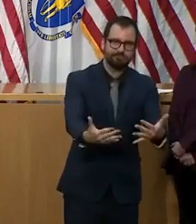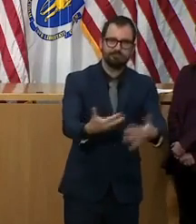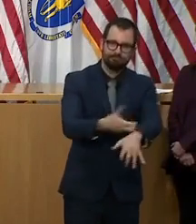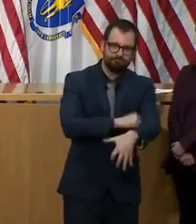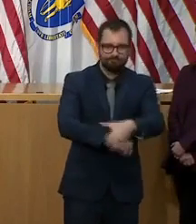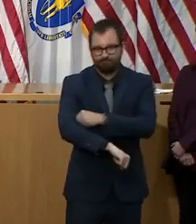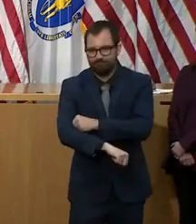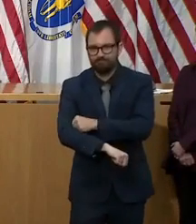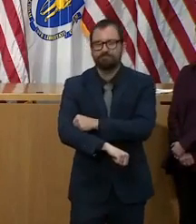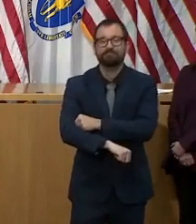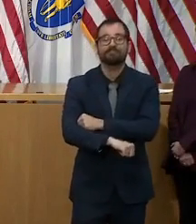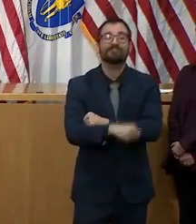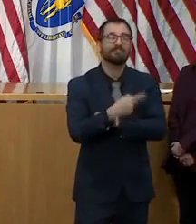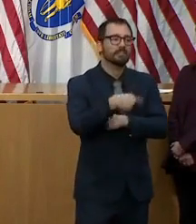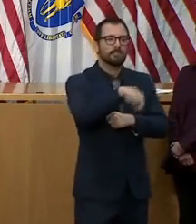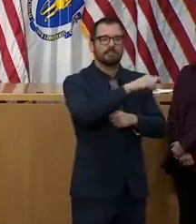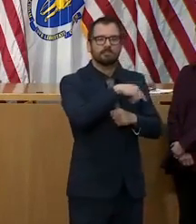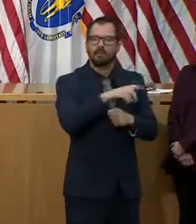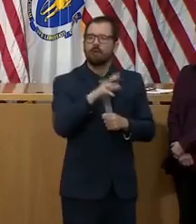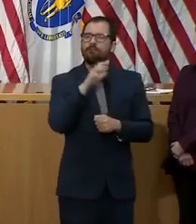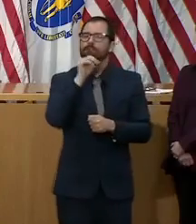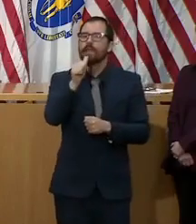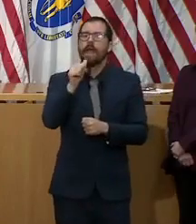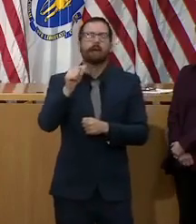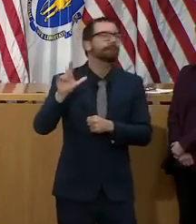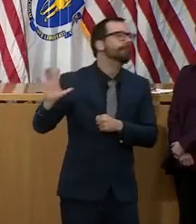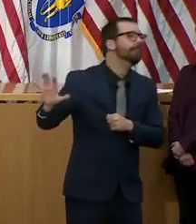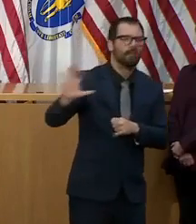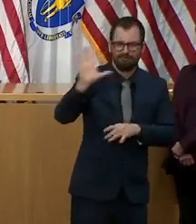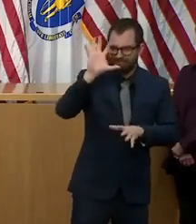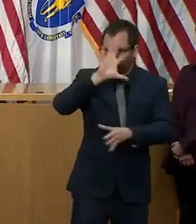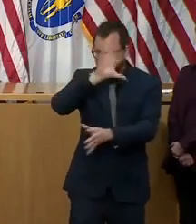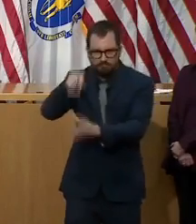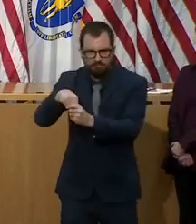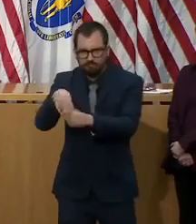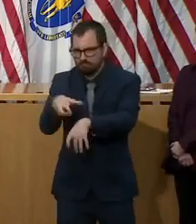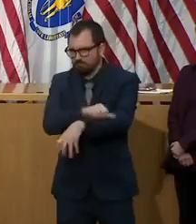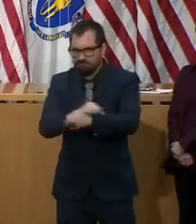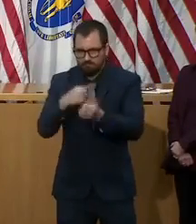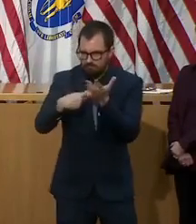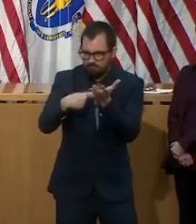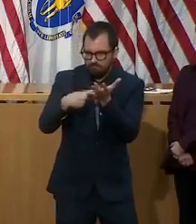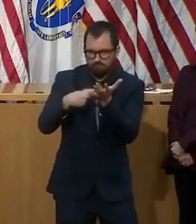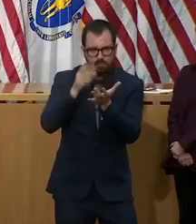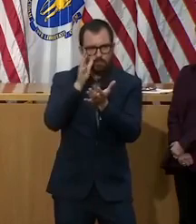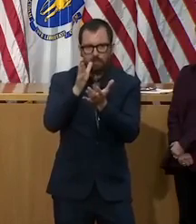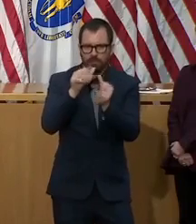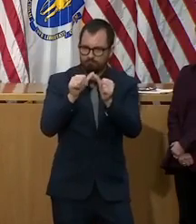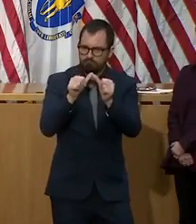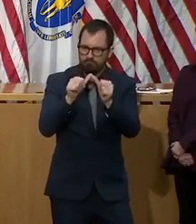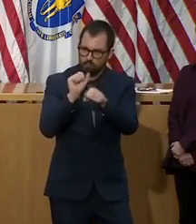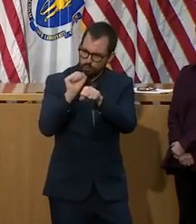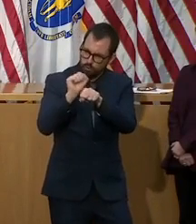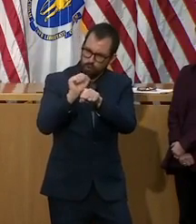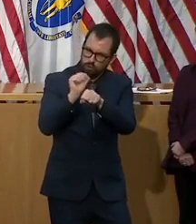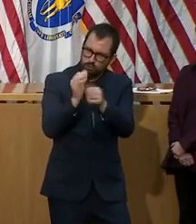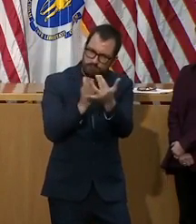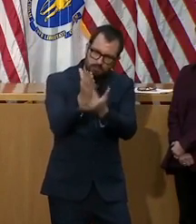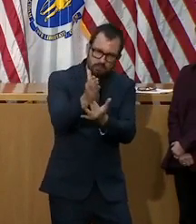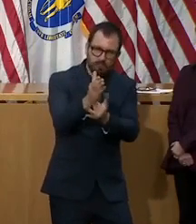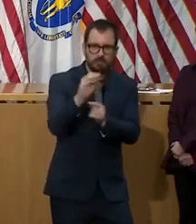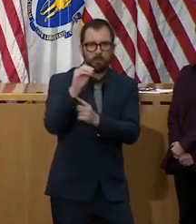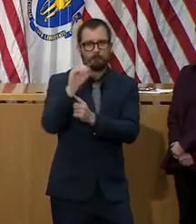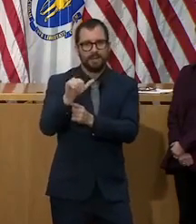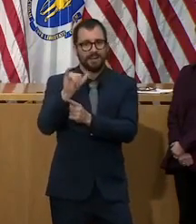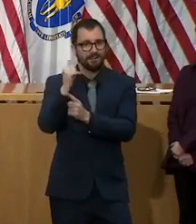very available to helping us spend a lot of time over the next few weeks to organize this